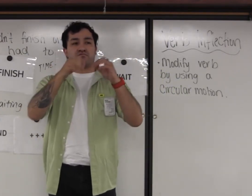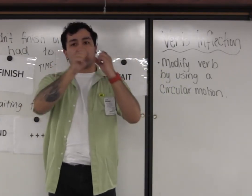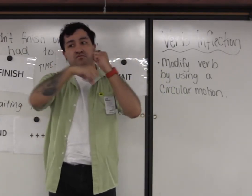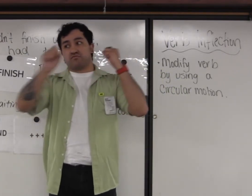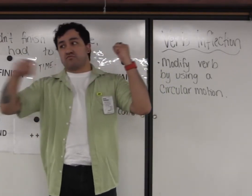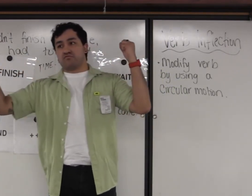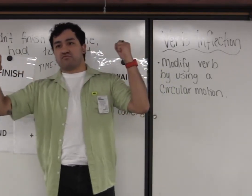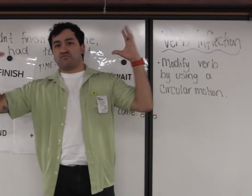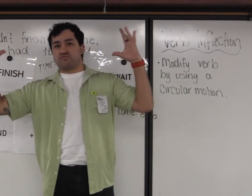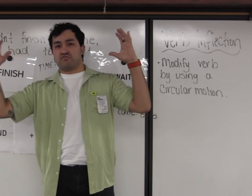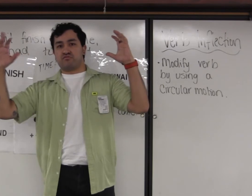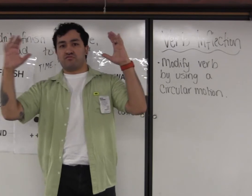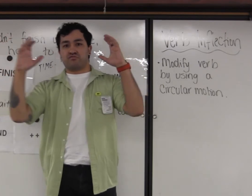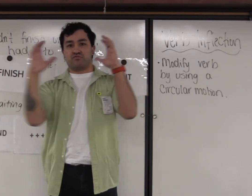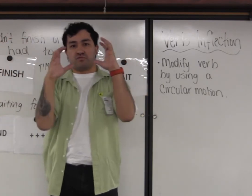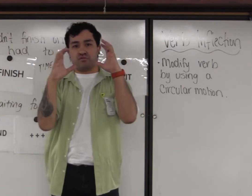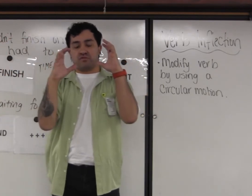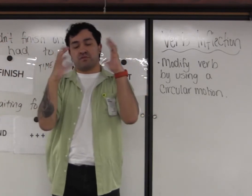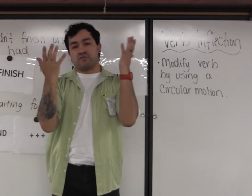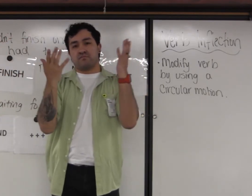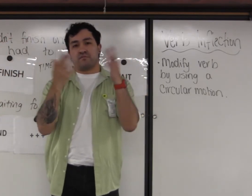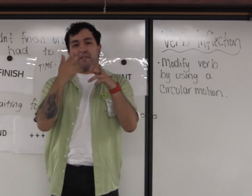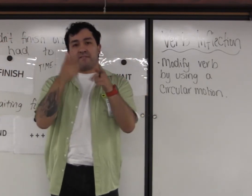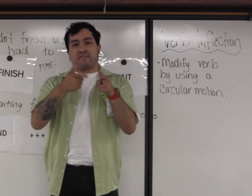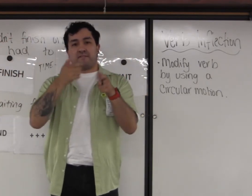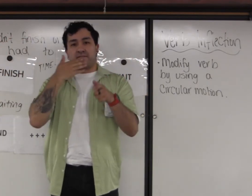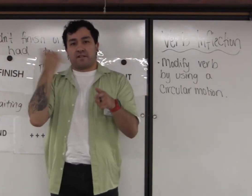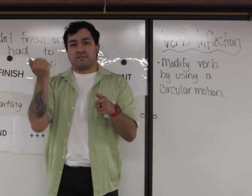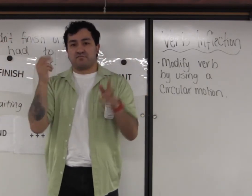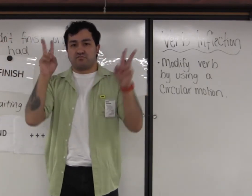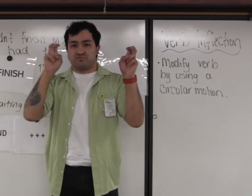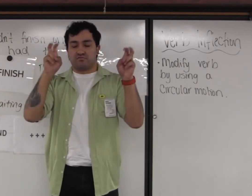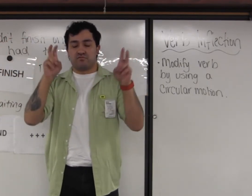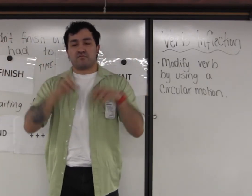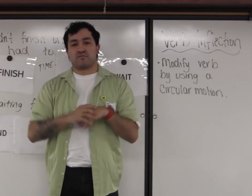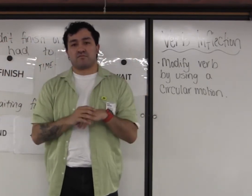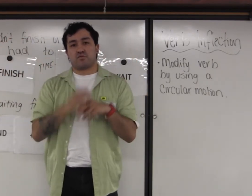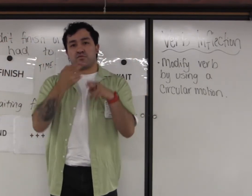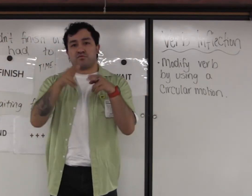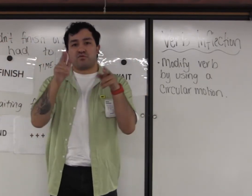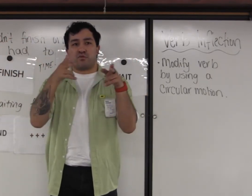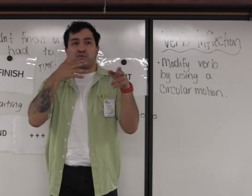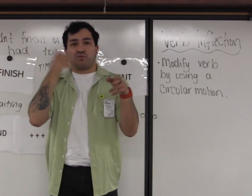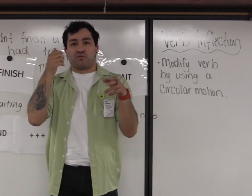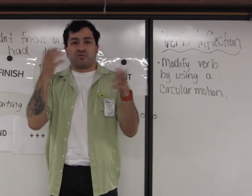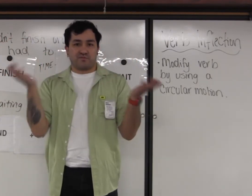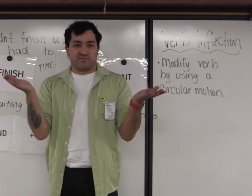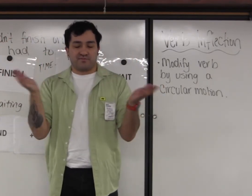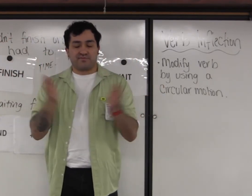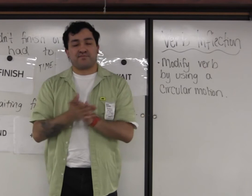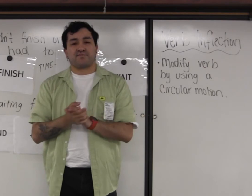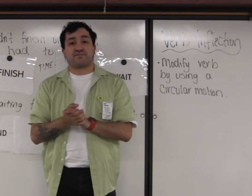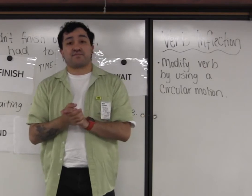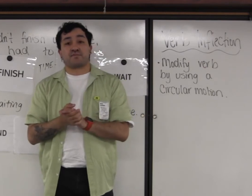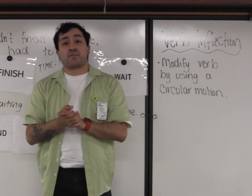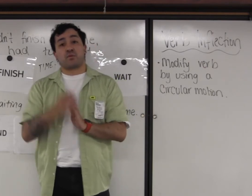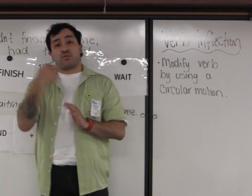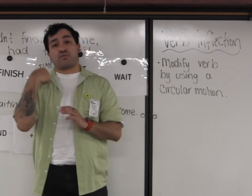Right? So verb inflections can sometimes help really reduce the length, quote unquote, of your sentence and make things a little bit shorter